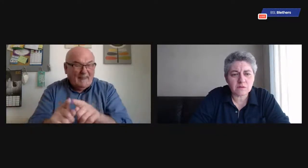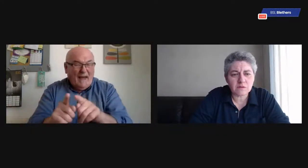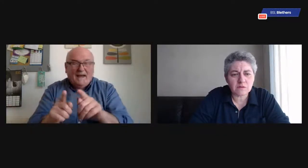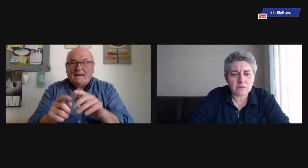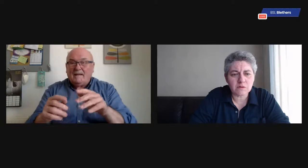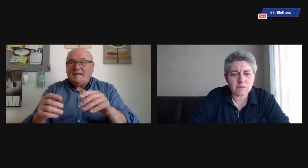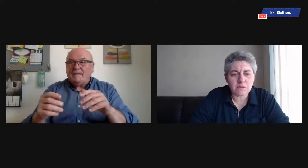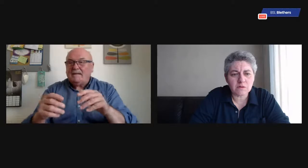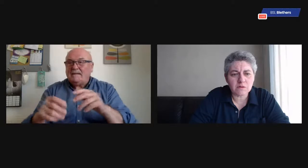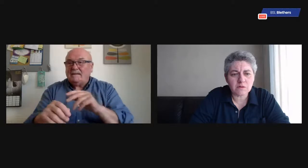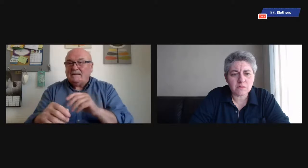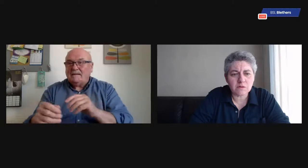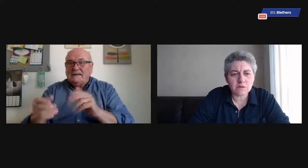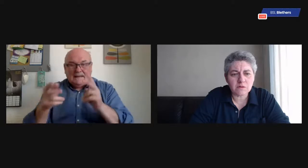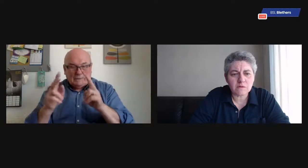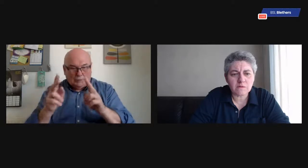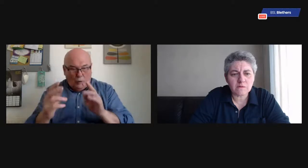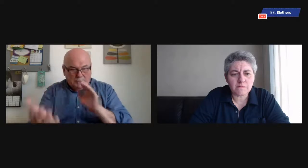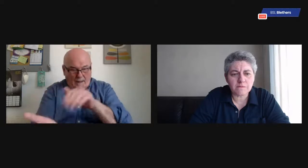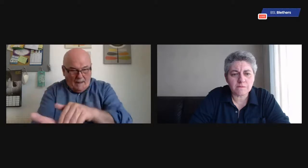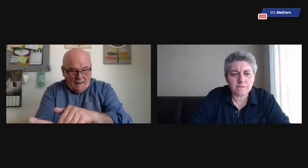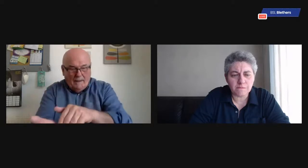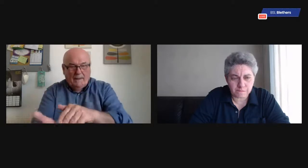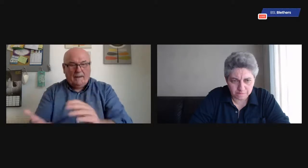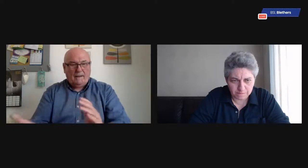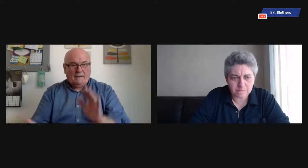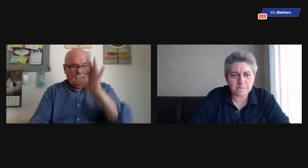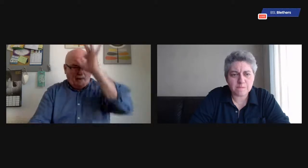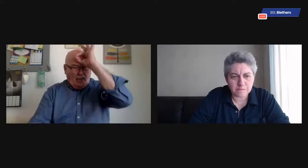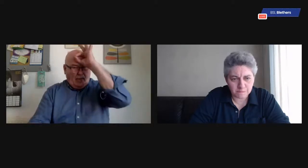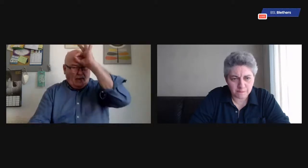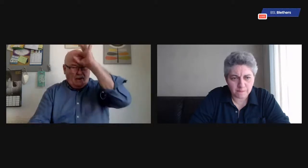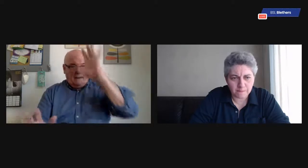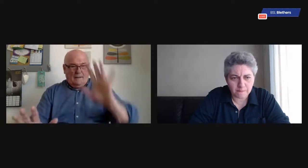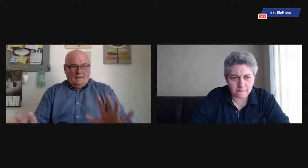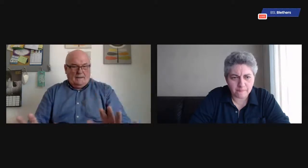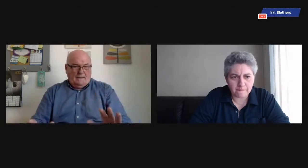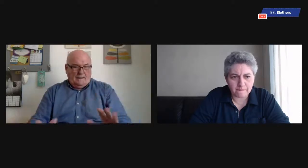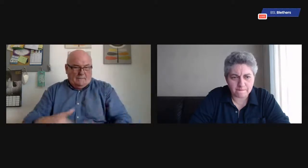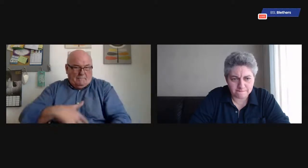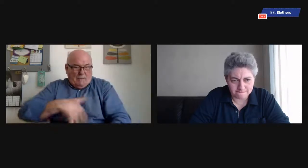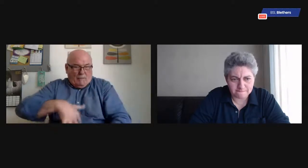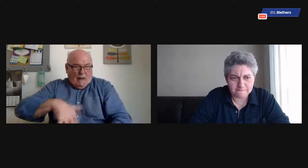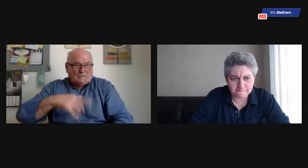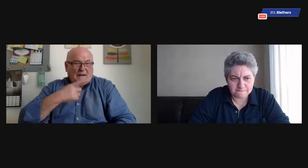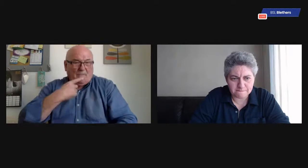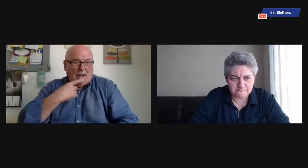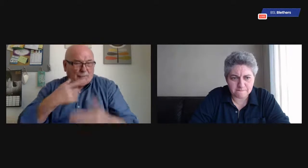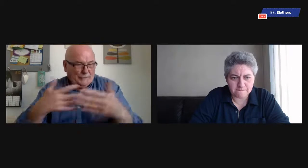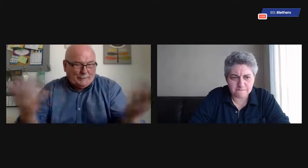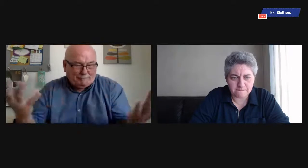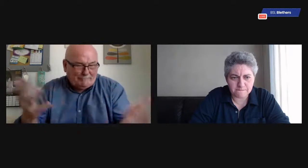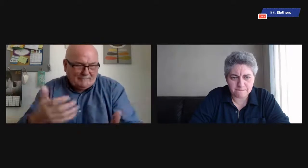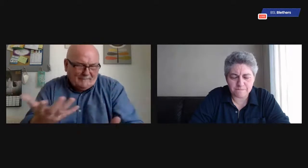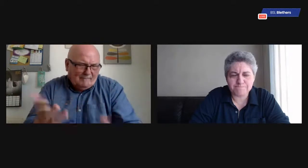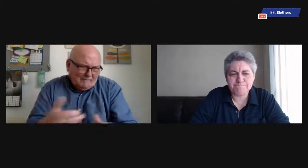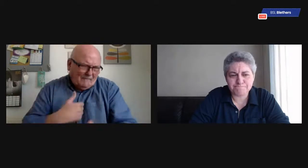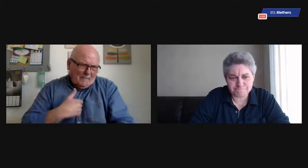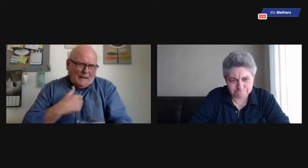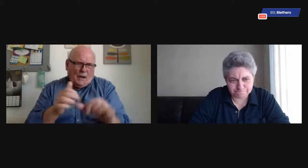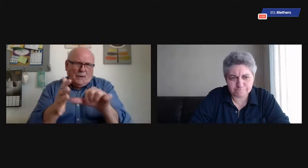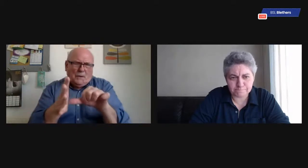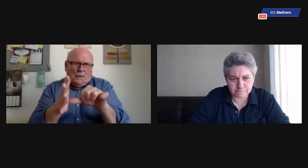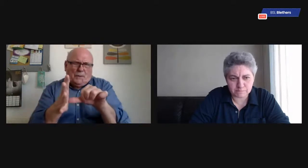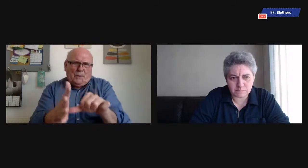or rather had a very bad experience or a traumatic thing had happened in their life, that when they got to the court, the the